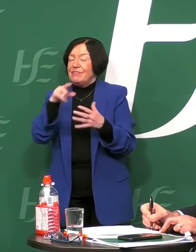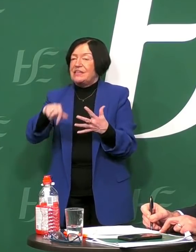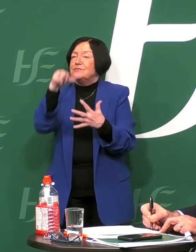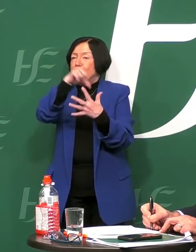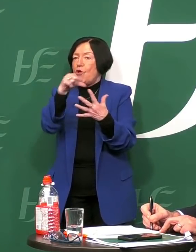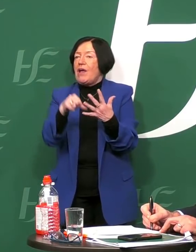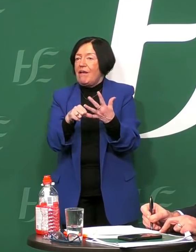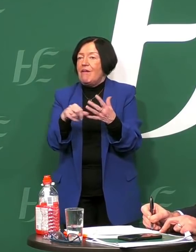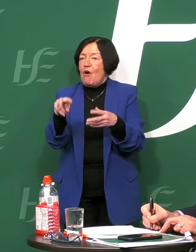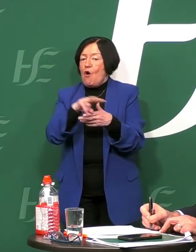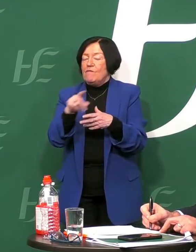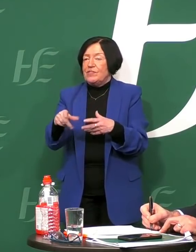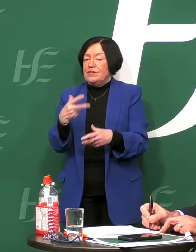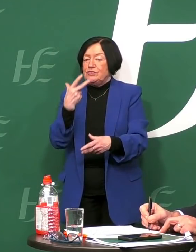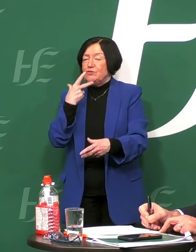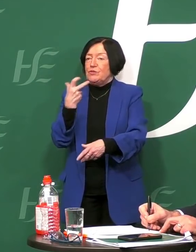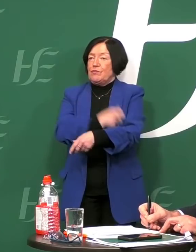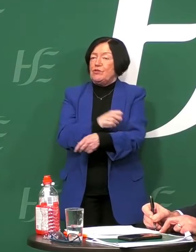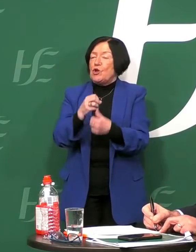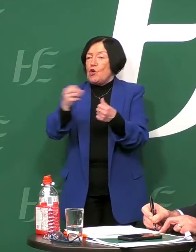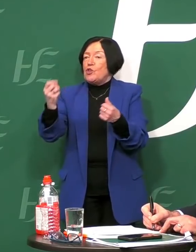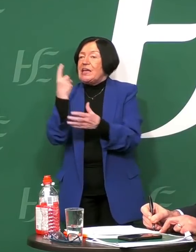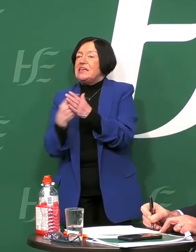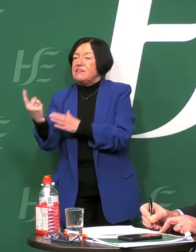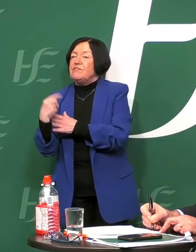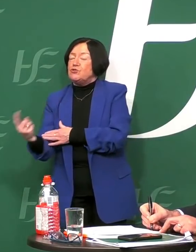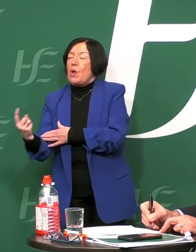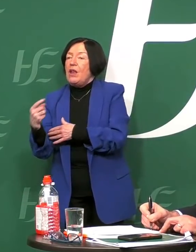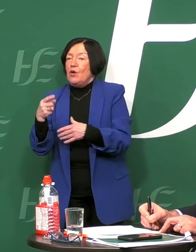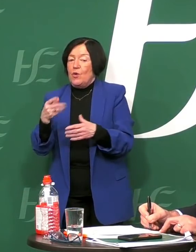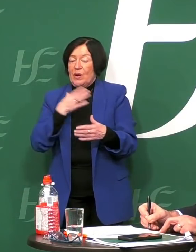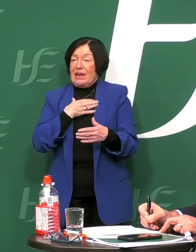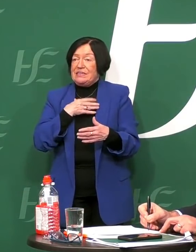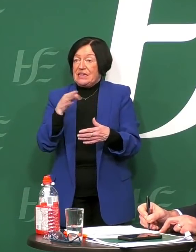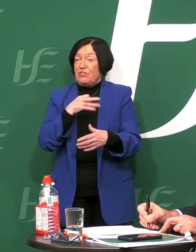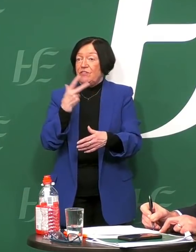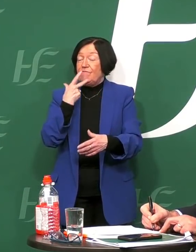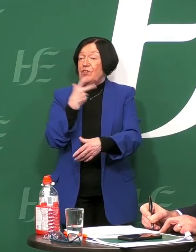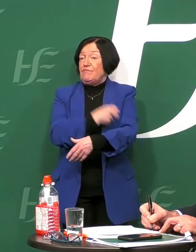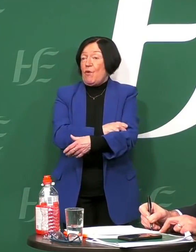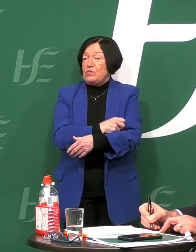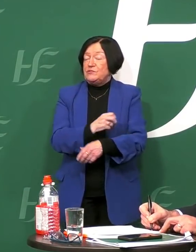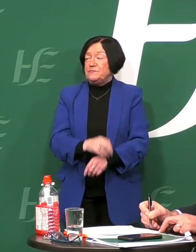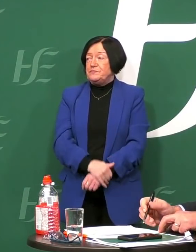over providing the booster to the other individual who we'd like to see get the booster too in due course.